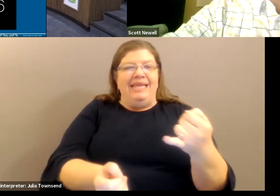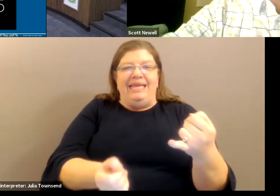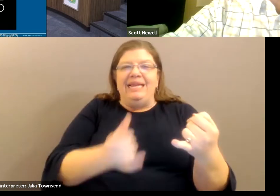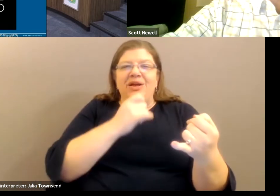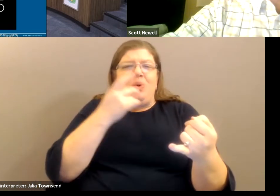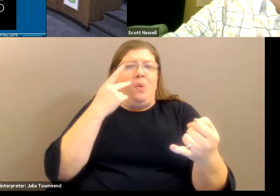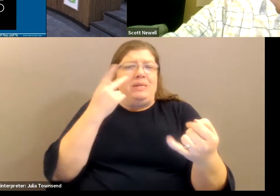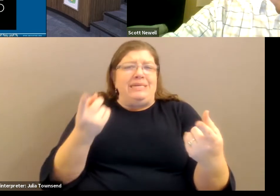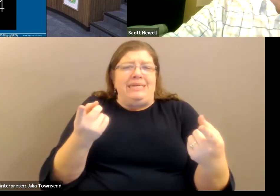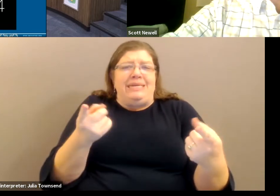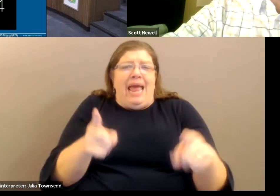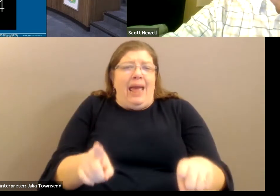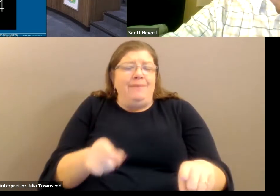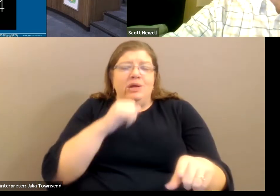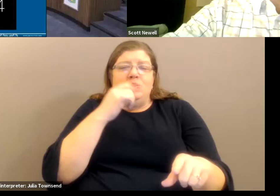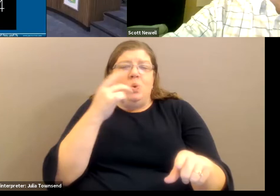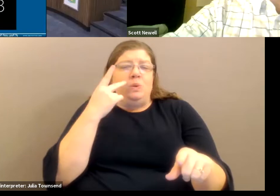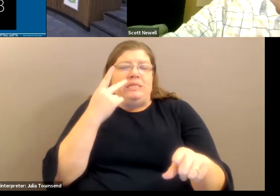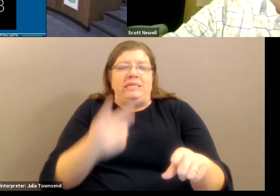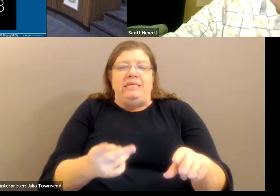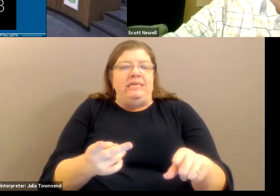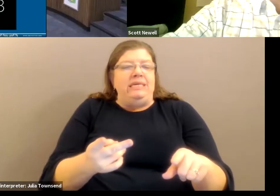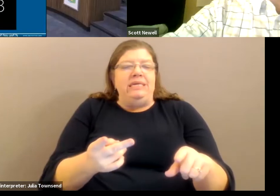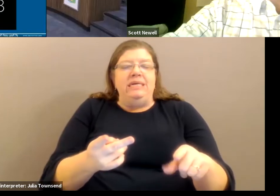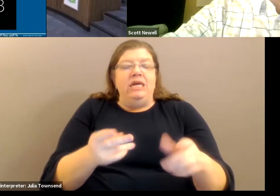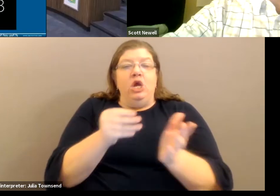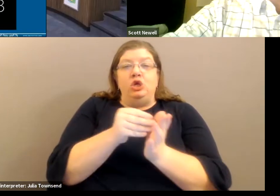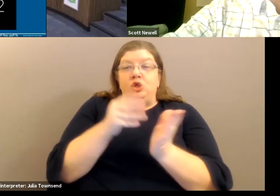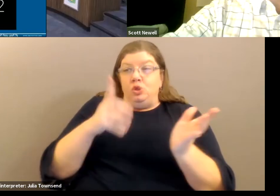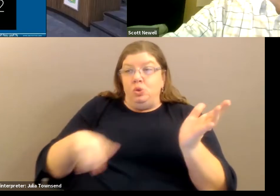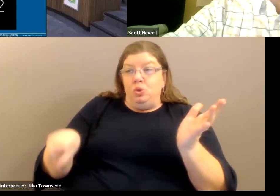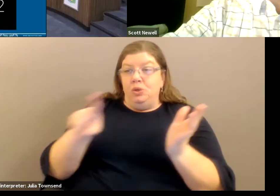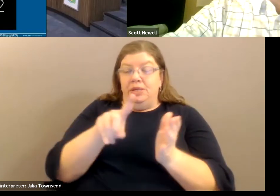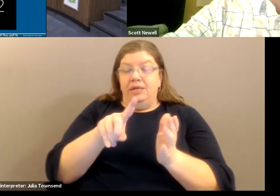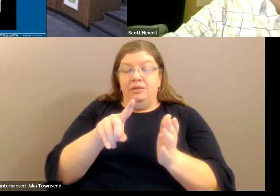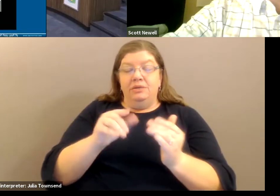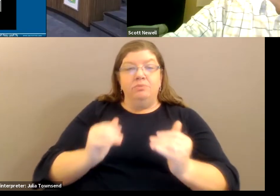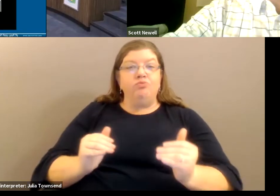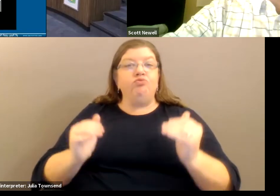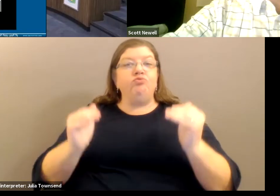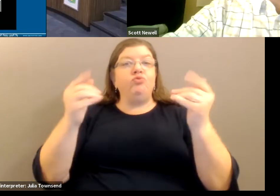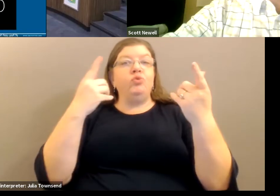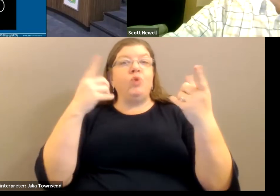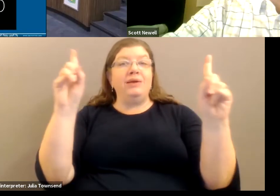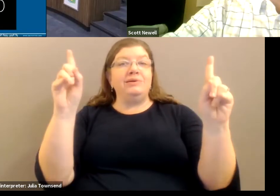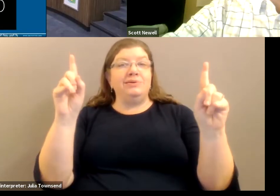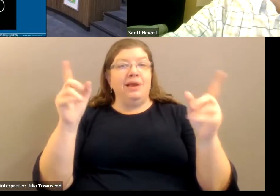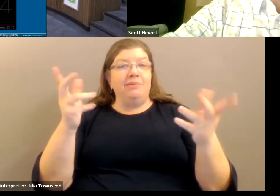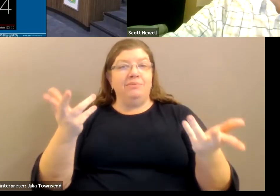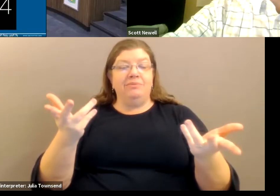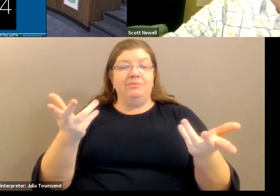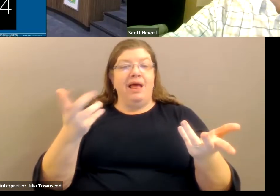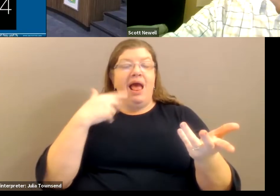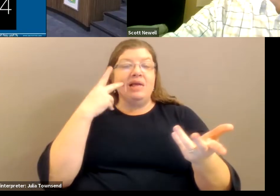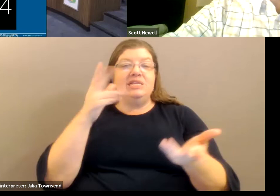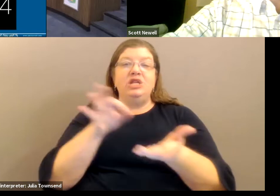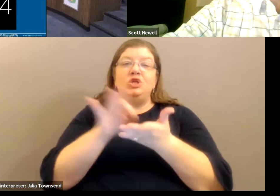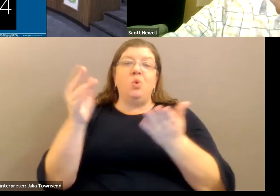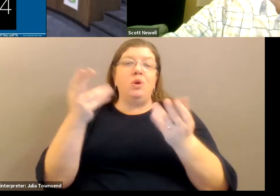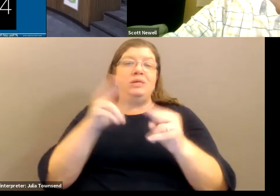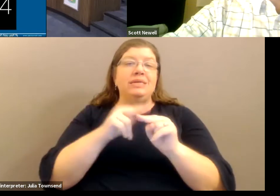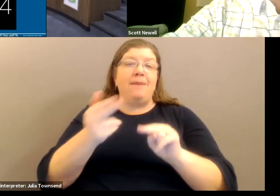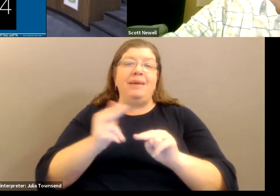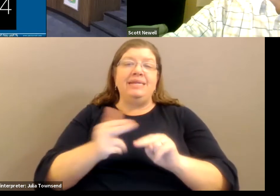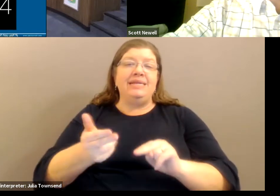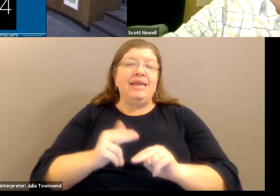it happening. I don't see students rising up. I see scores coming down. Thank you.